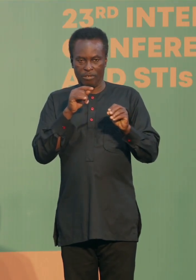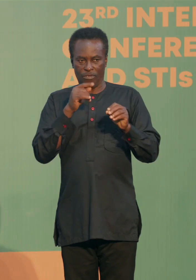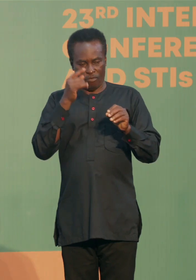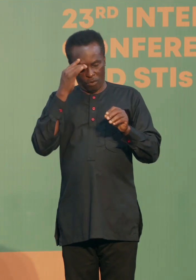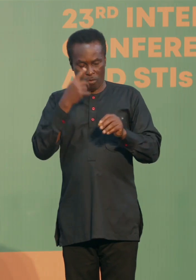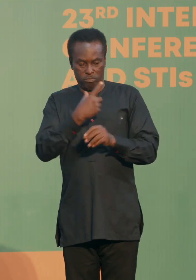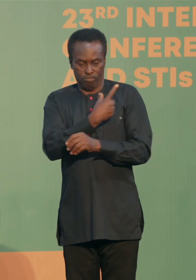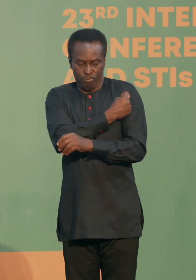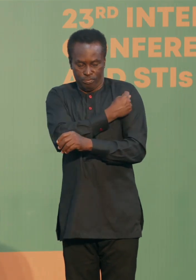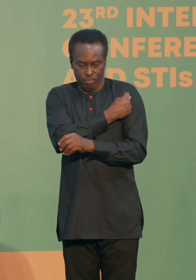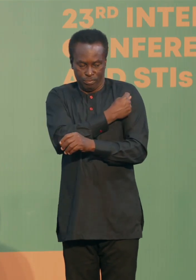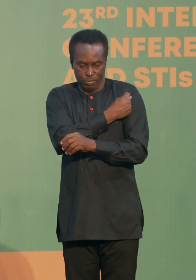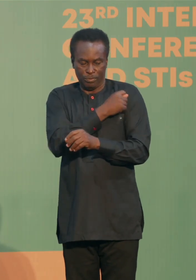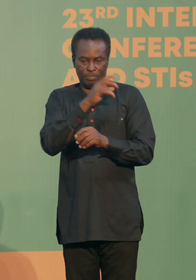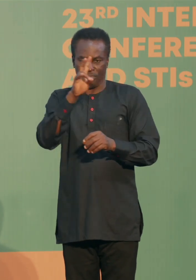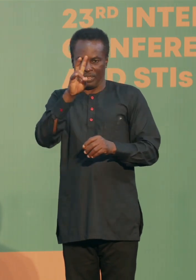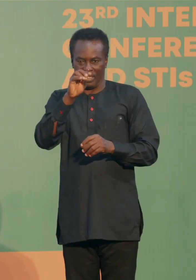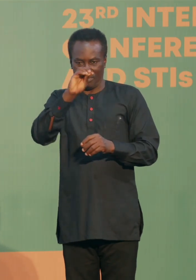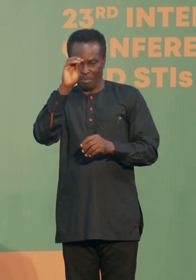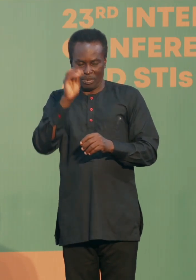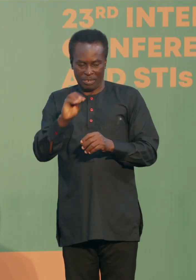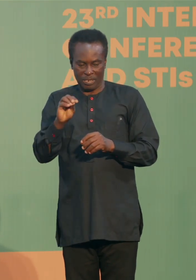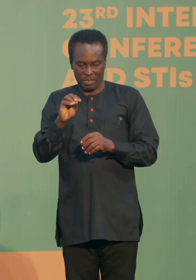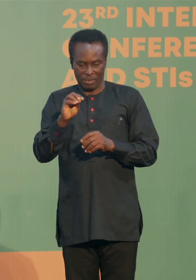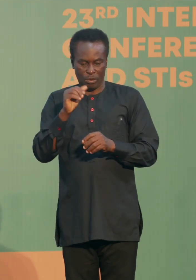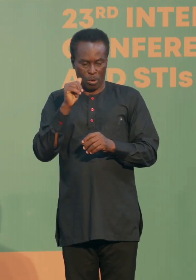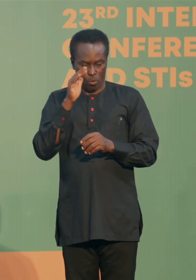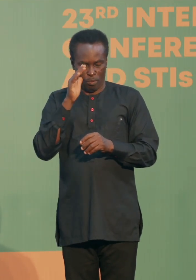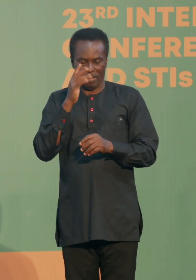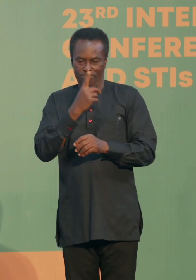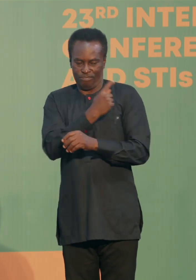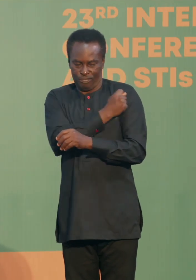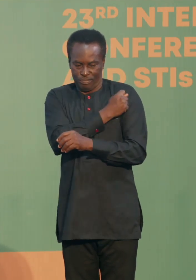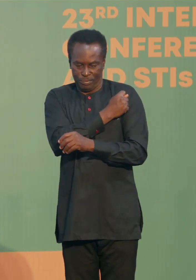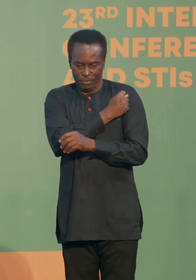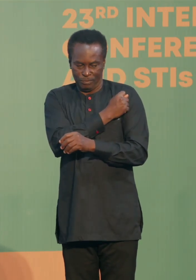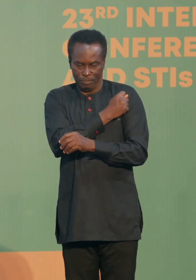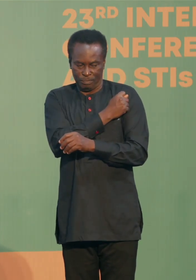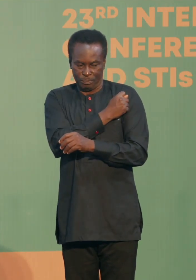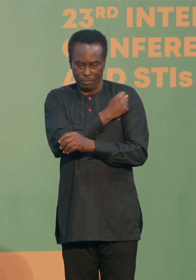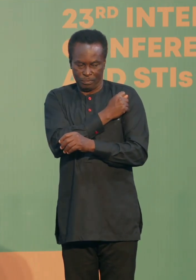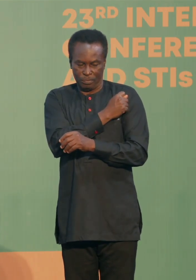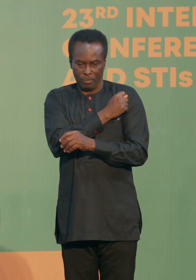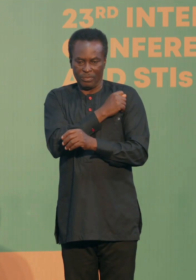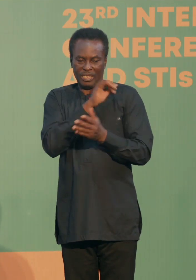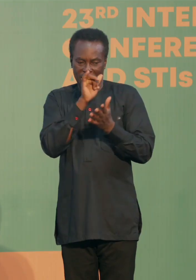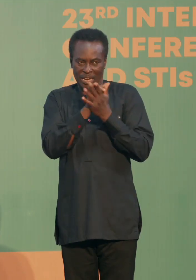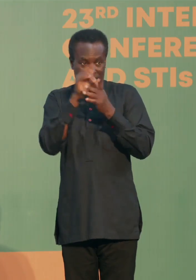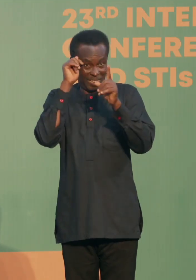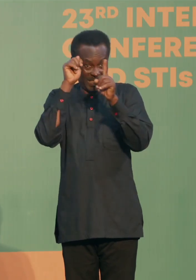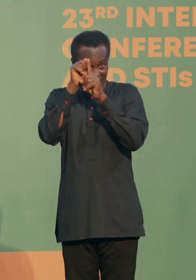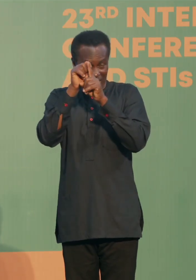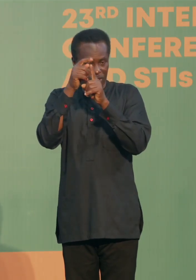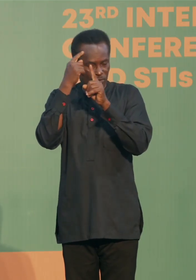vaccination, 70% is screening and treating precancer, and then the third one is, those are targets for